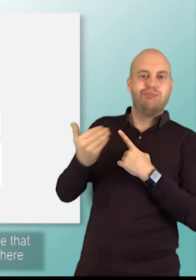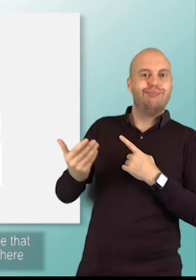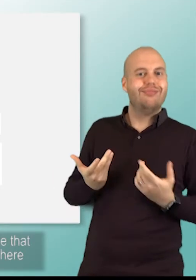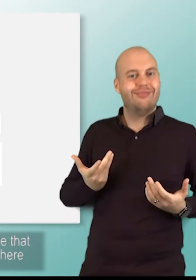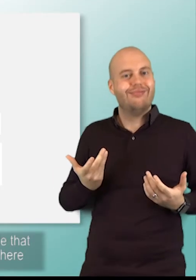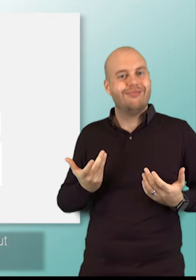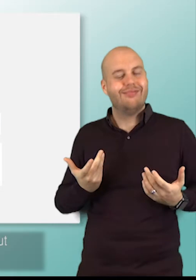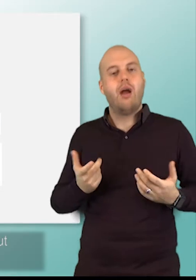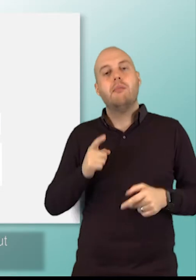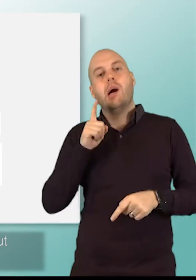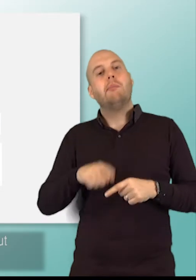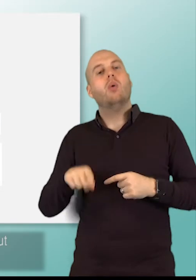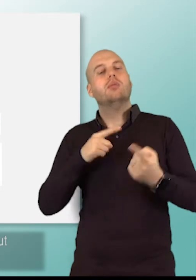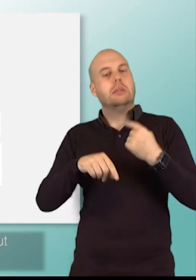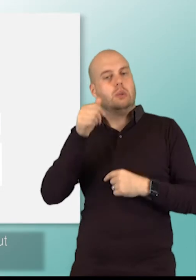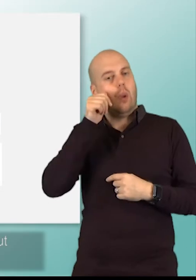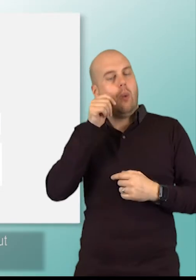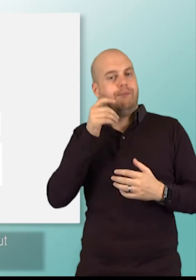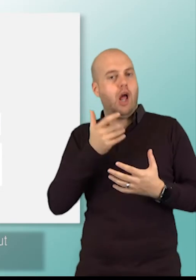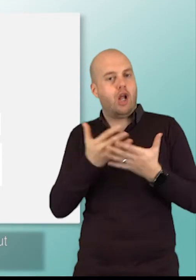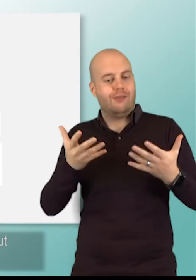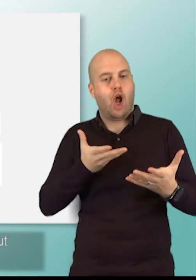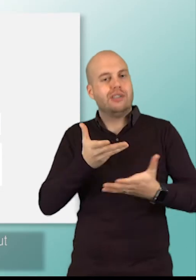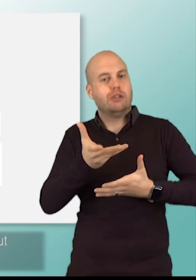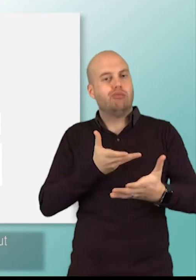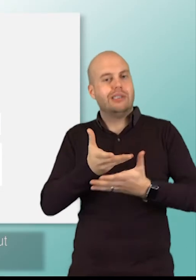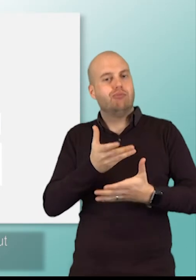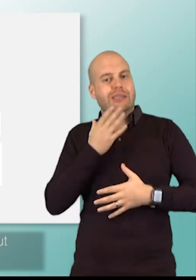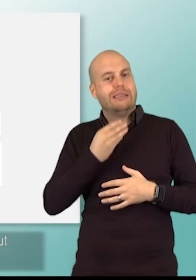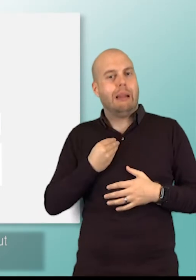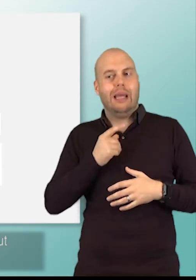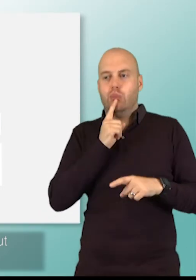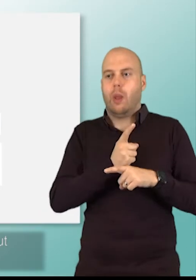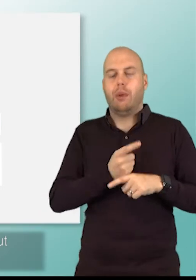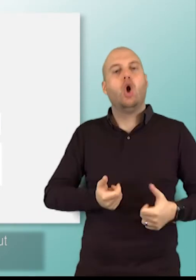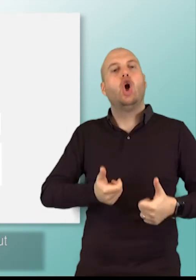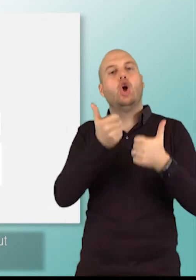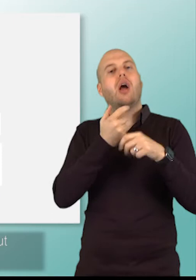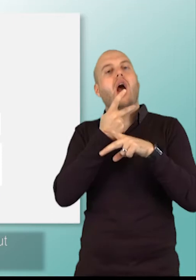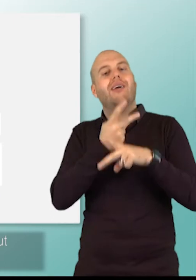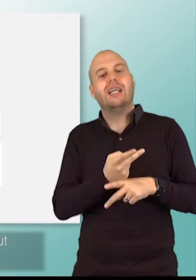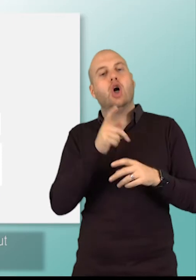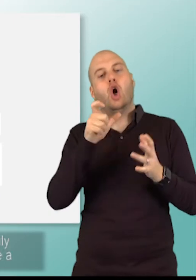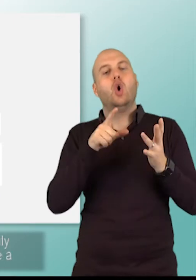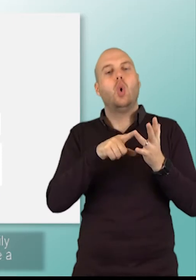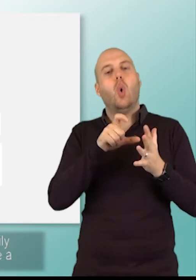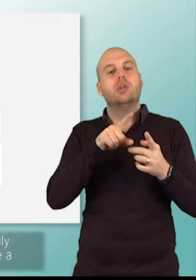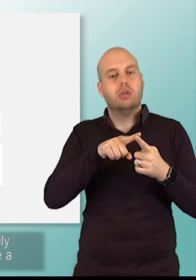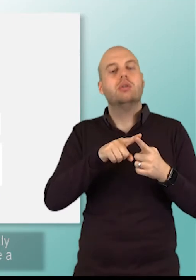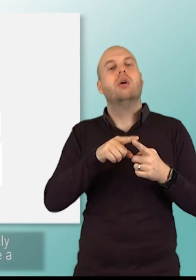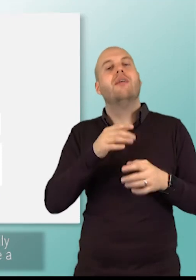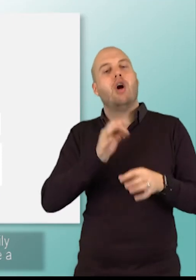you will know that there's also been a lot of consultation recently about a good governance code for Scotland.